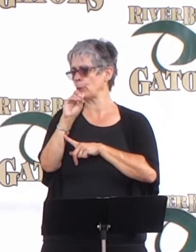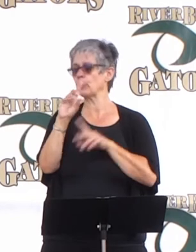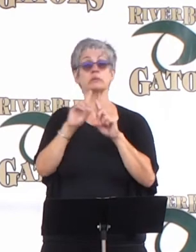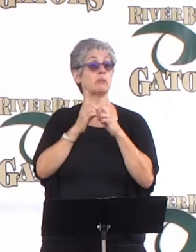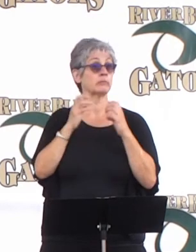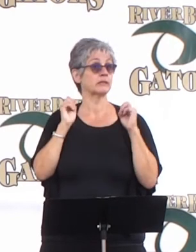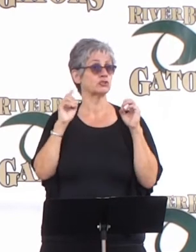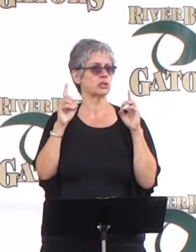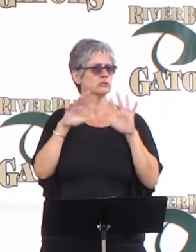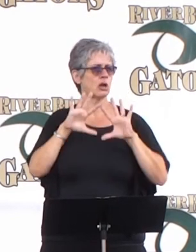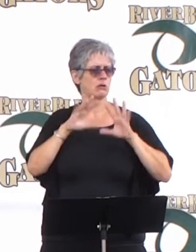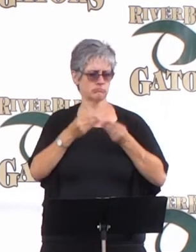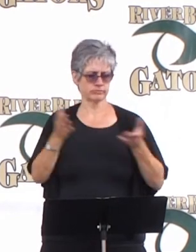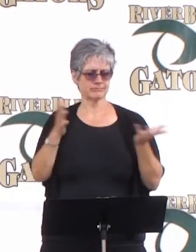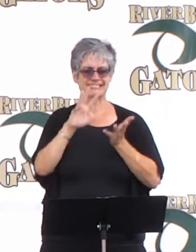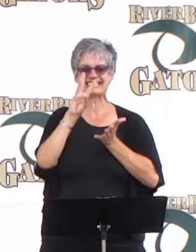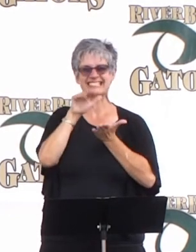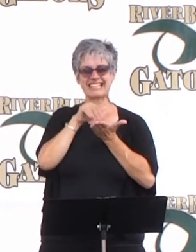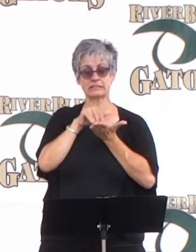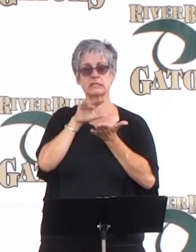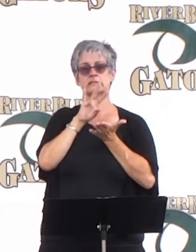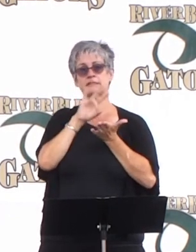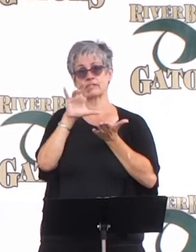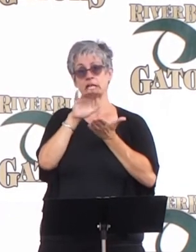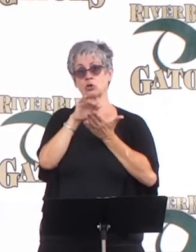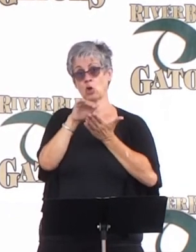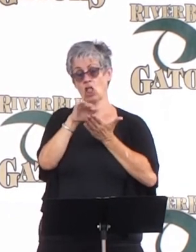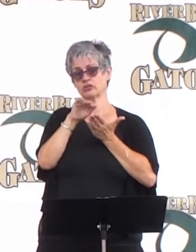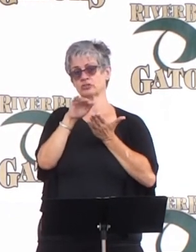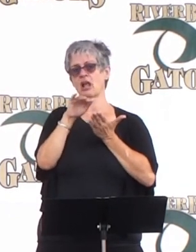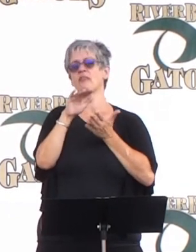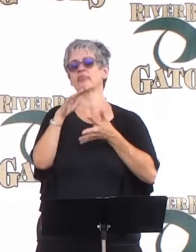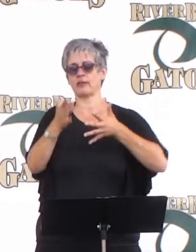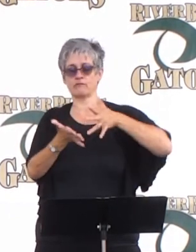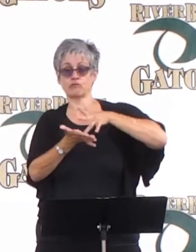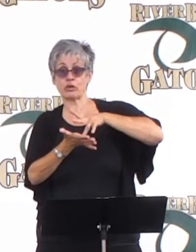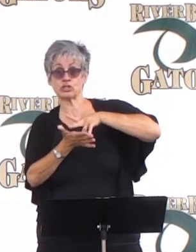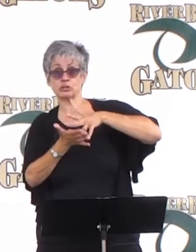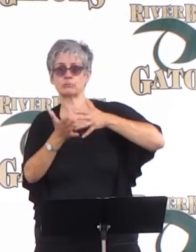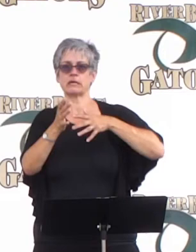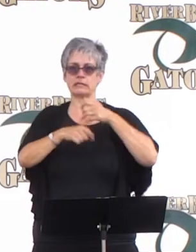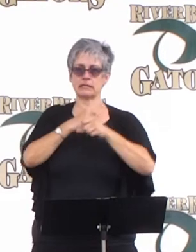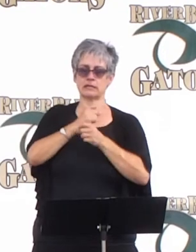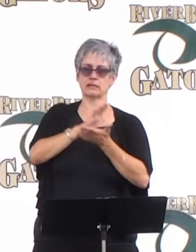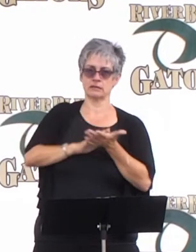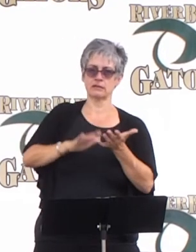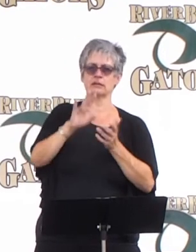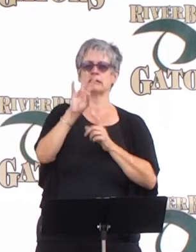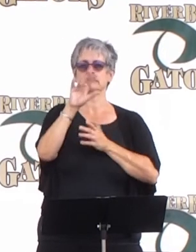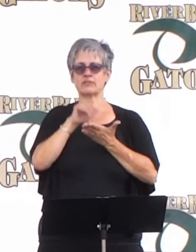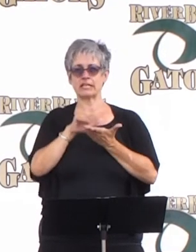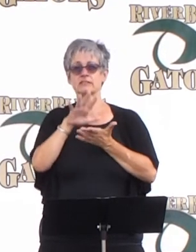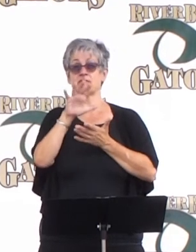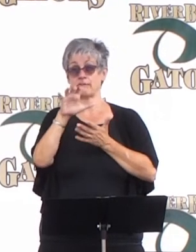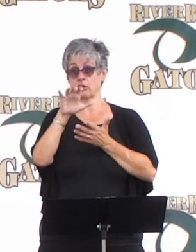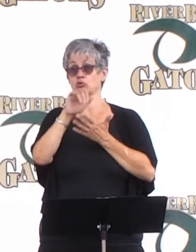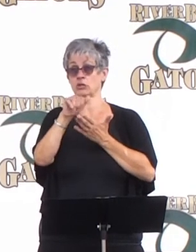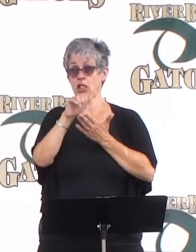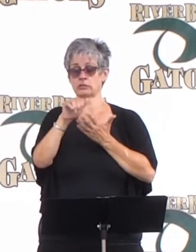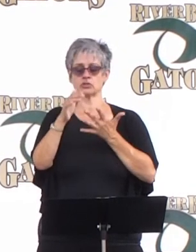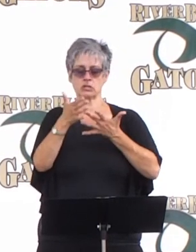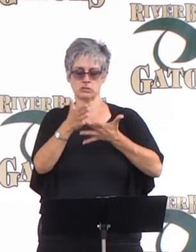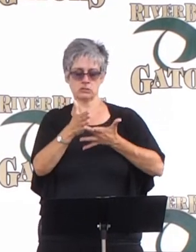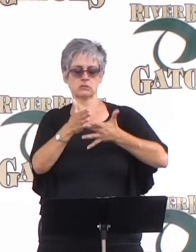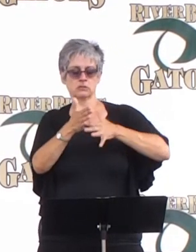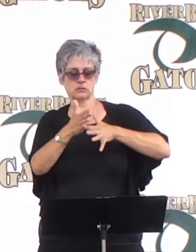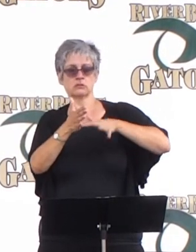receive $6,700 their freshman year and $7,500 their sophomore, junior, and senior years, along with